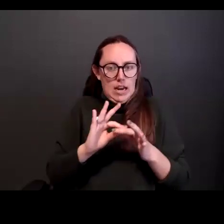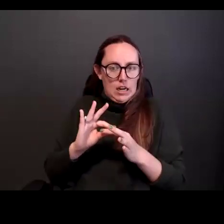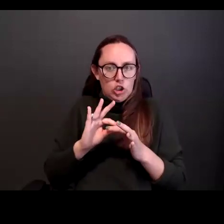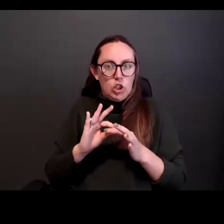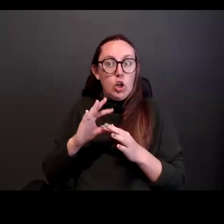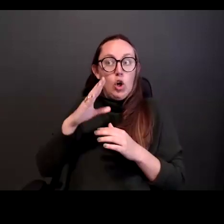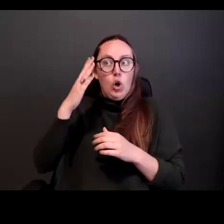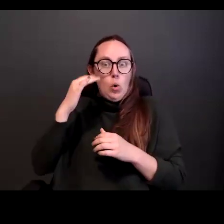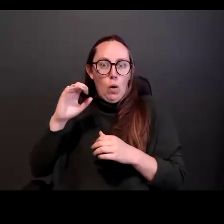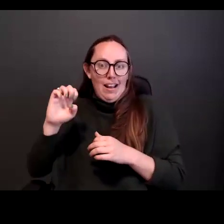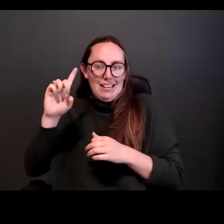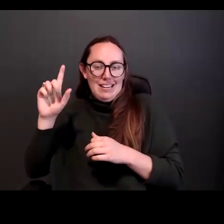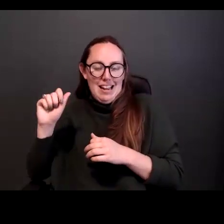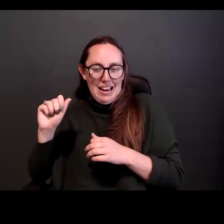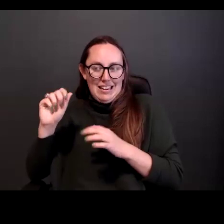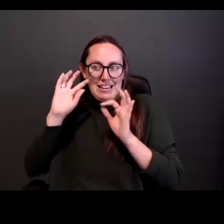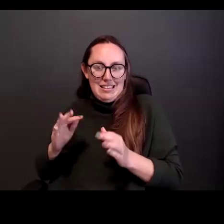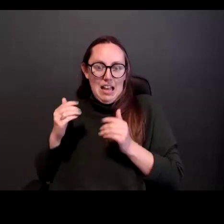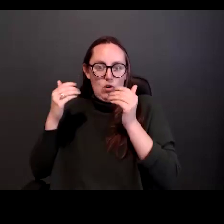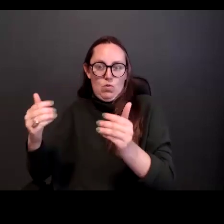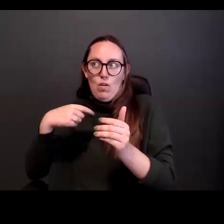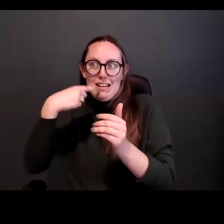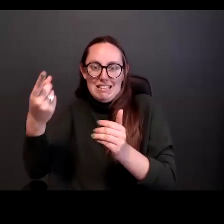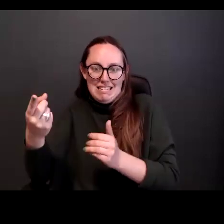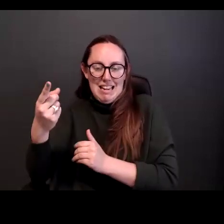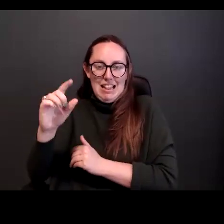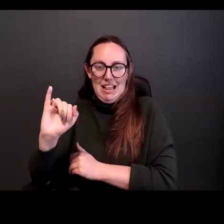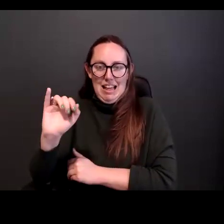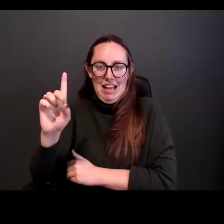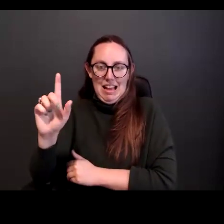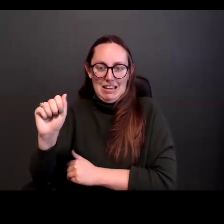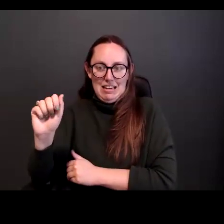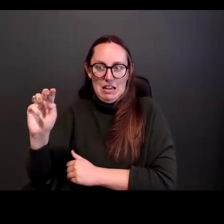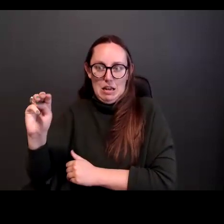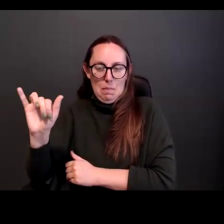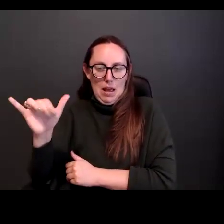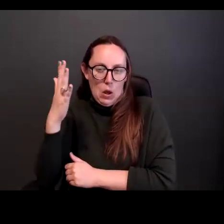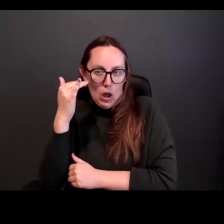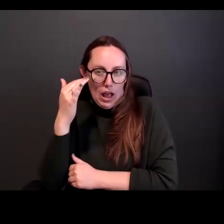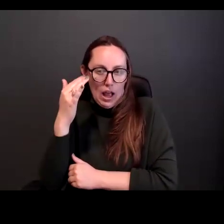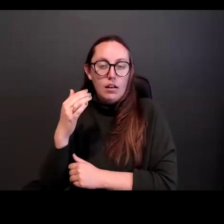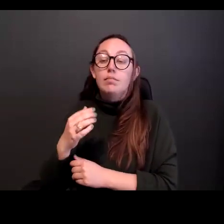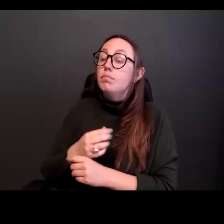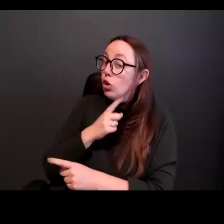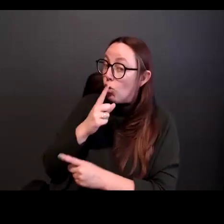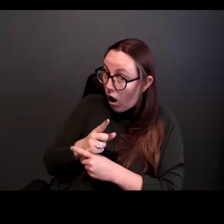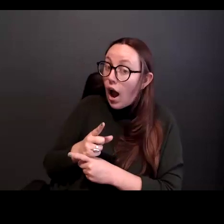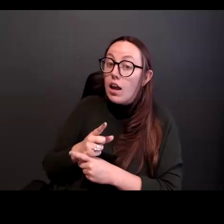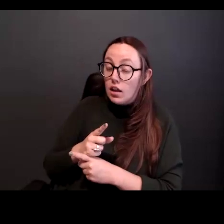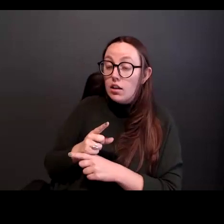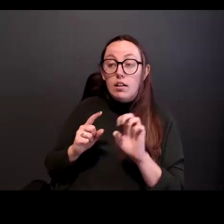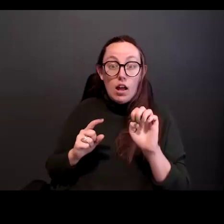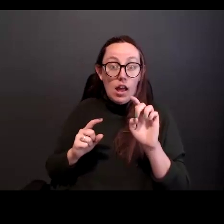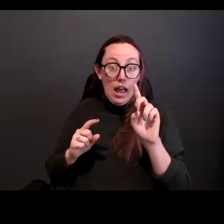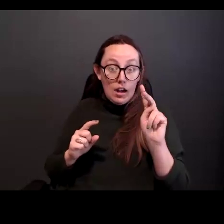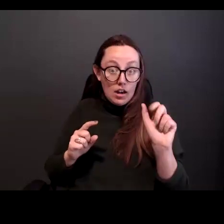I like that. Yeah, she was already talking about him before Ida May saw him. So yeah, that's